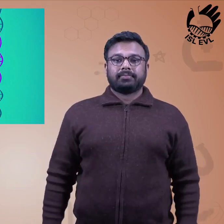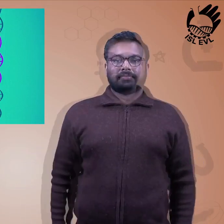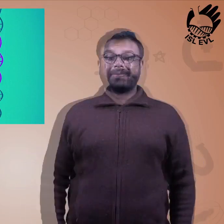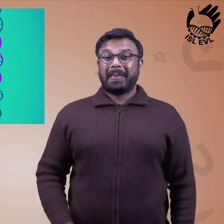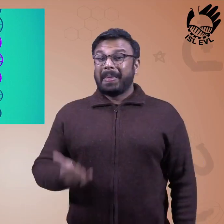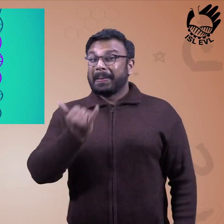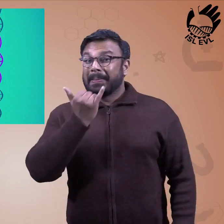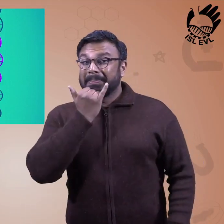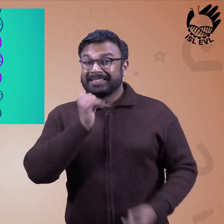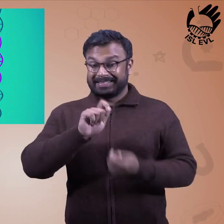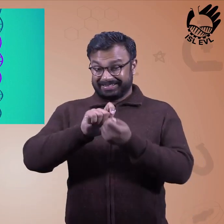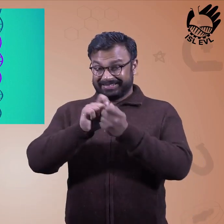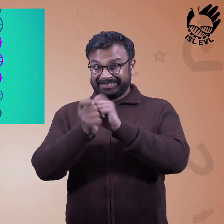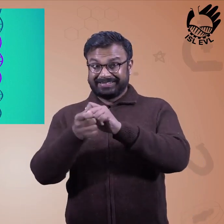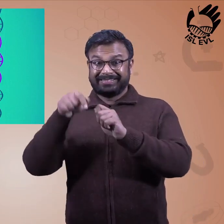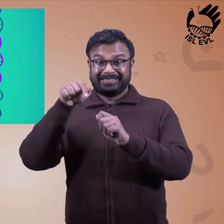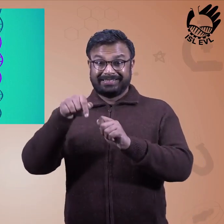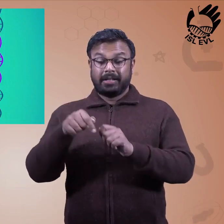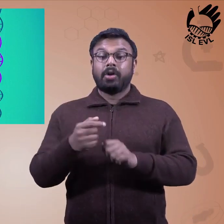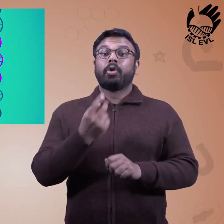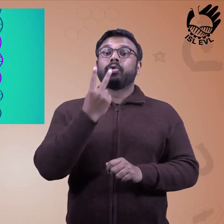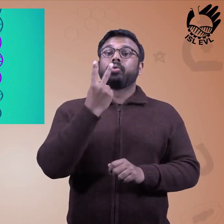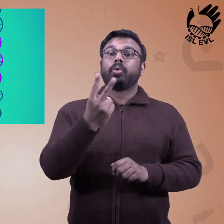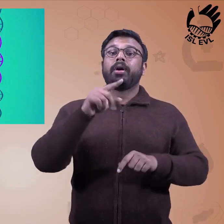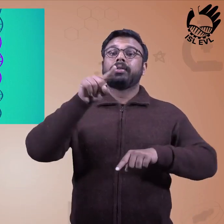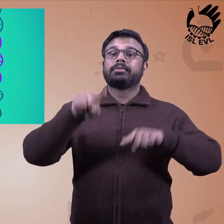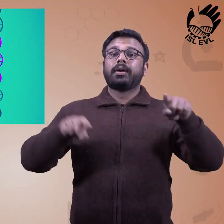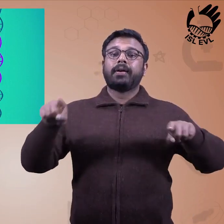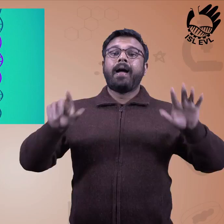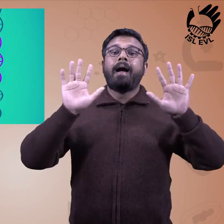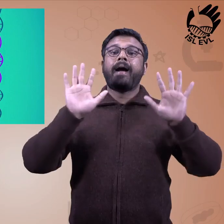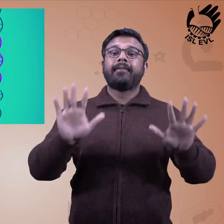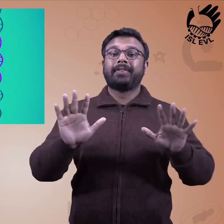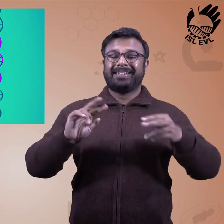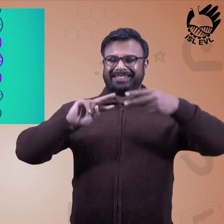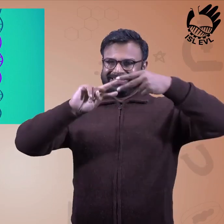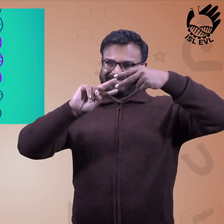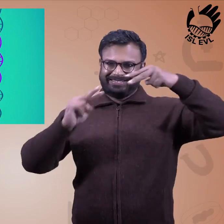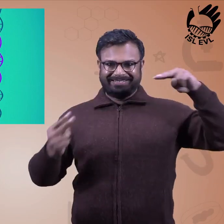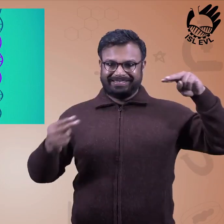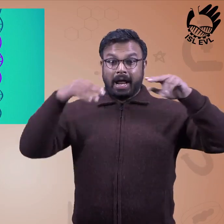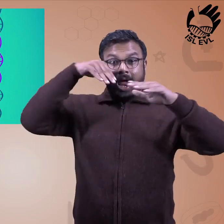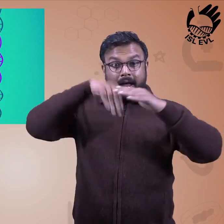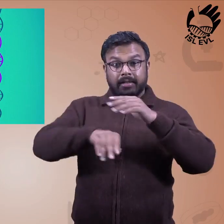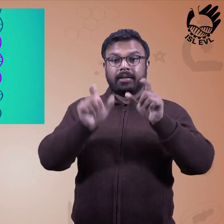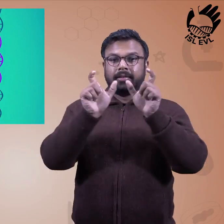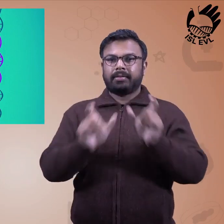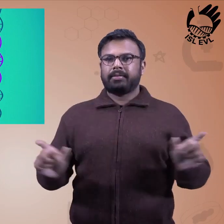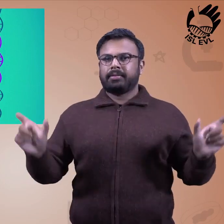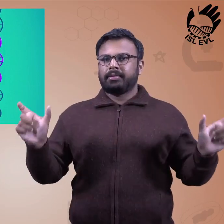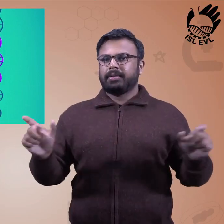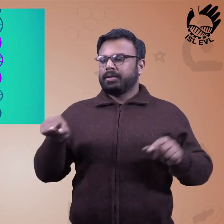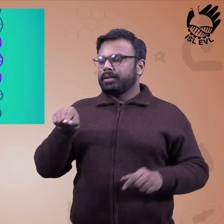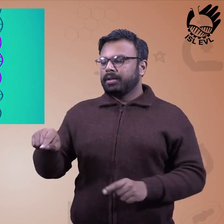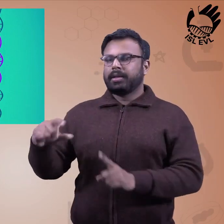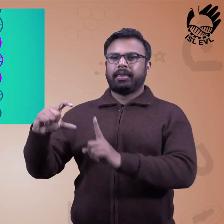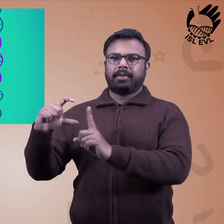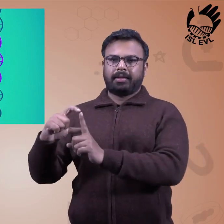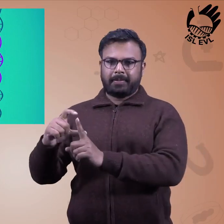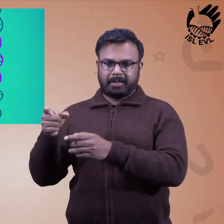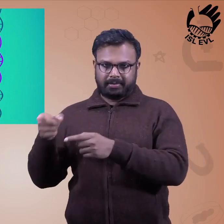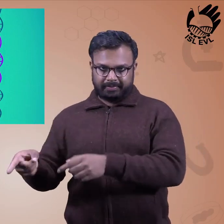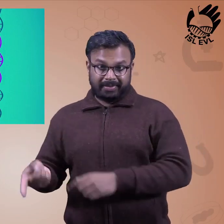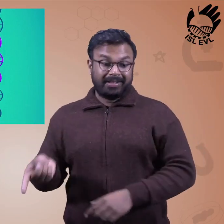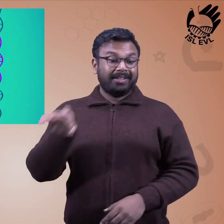There can be two types of faulty mutations in the genes. They are called